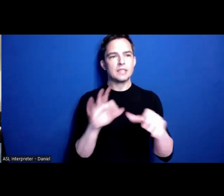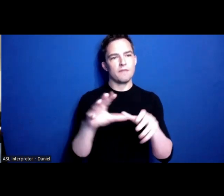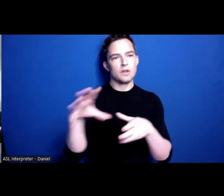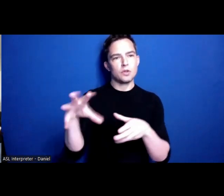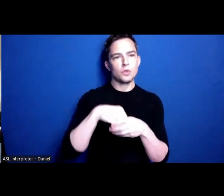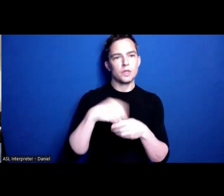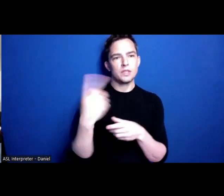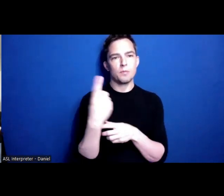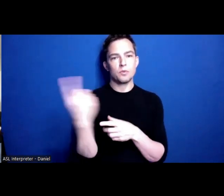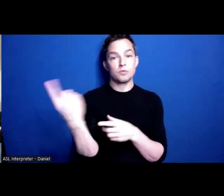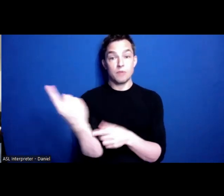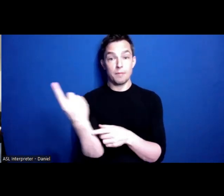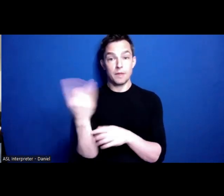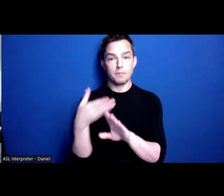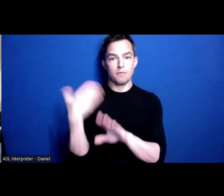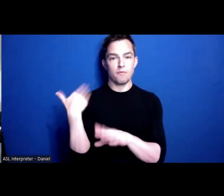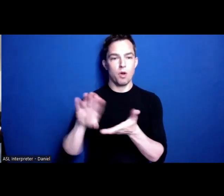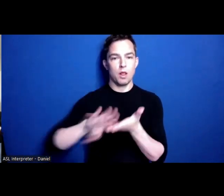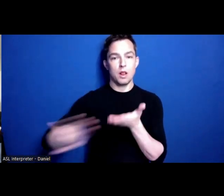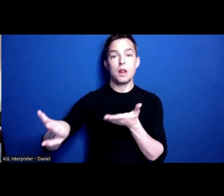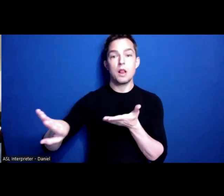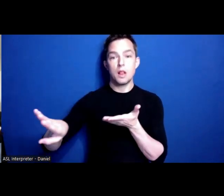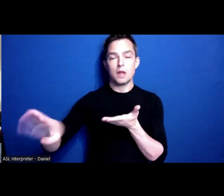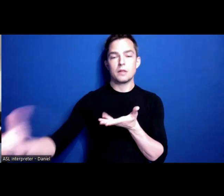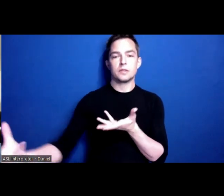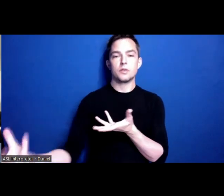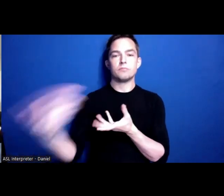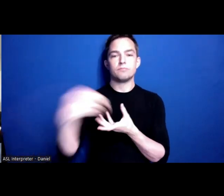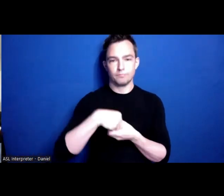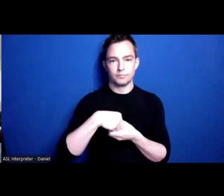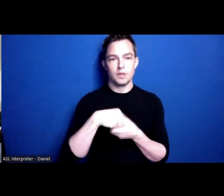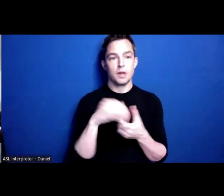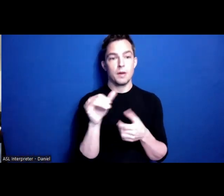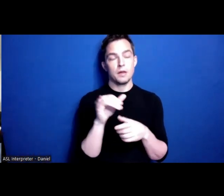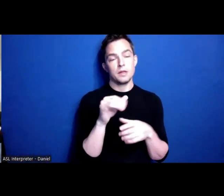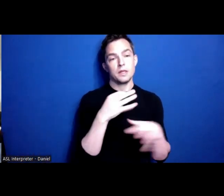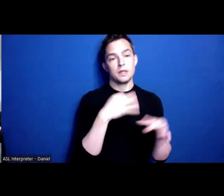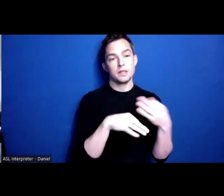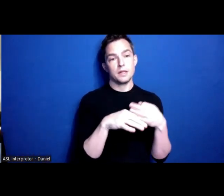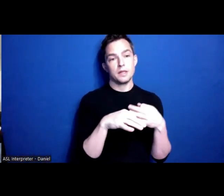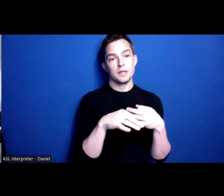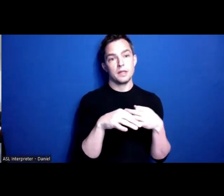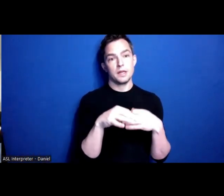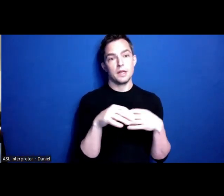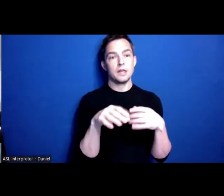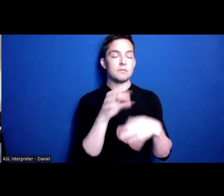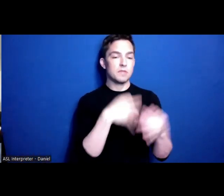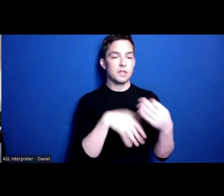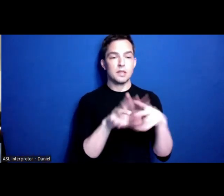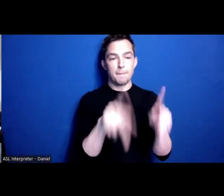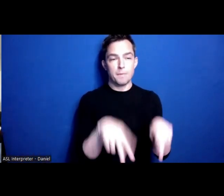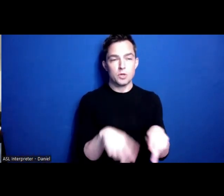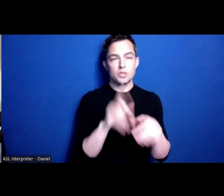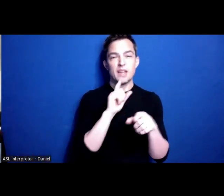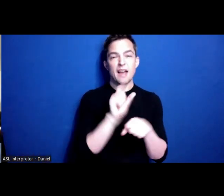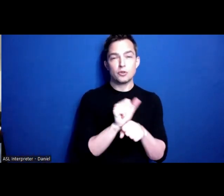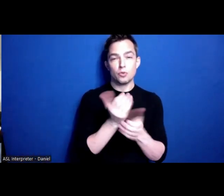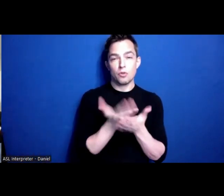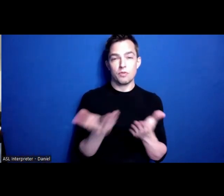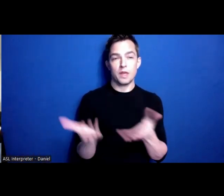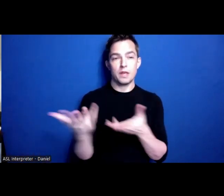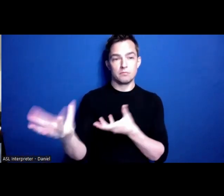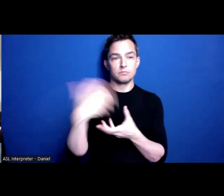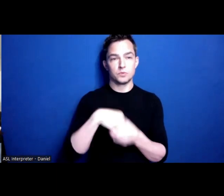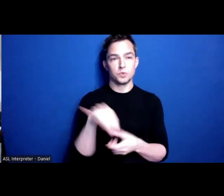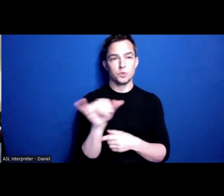has previously been excluded, as well as to the actual thing or person being included. As many of